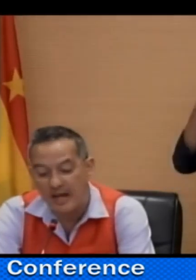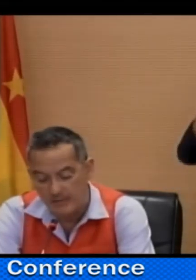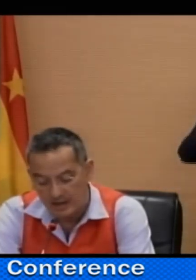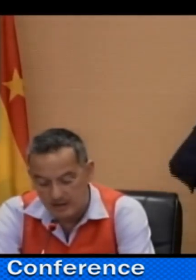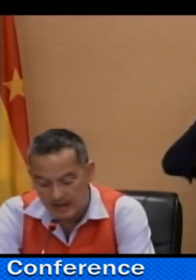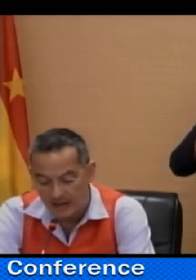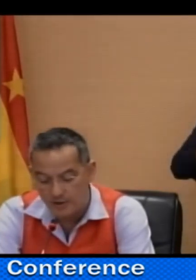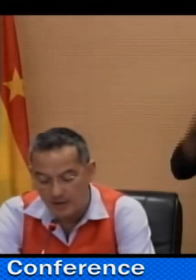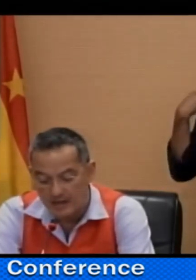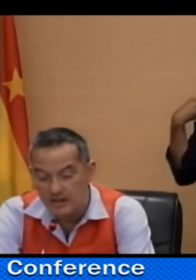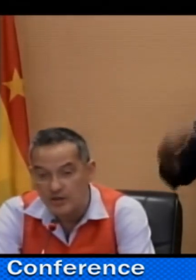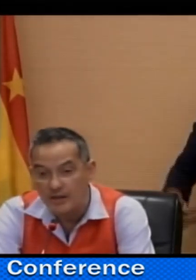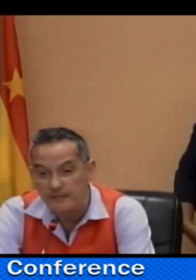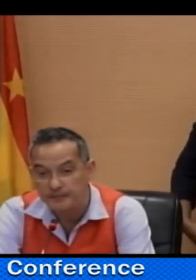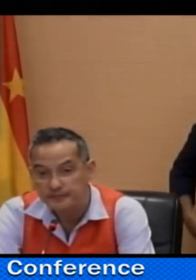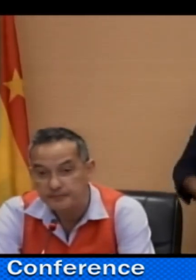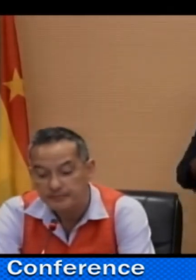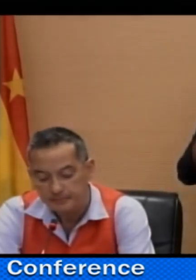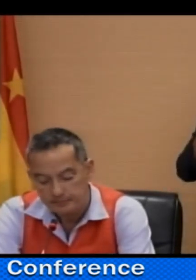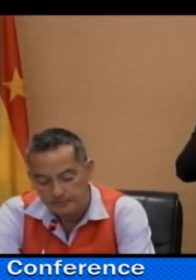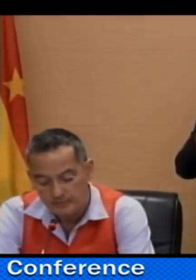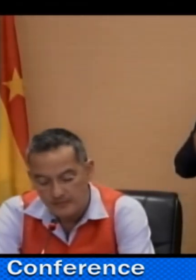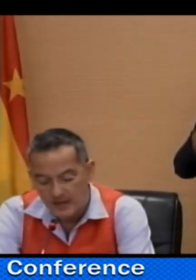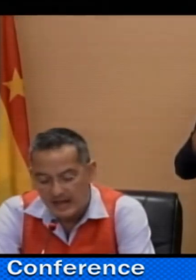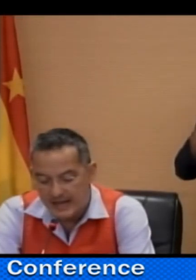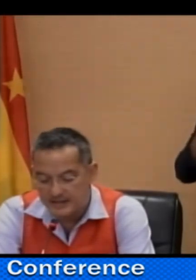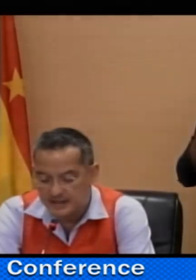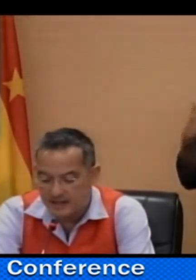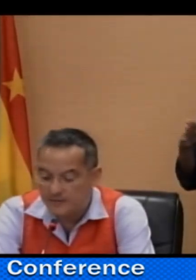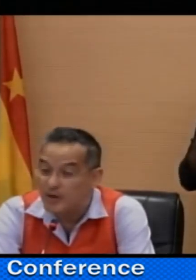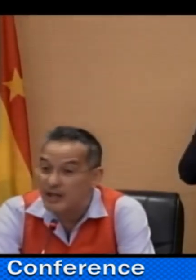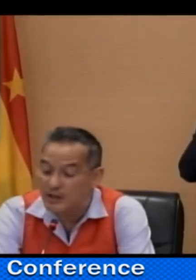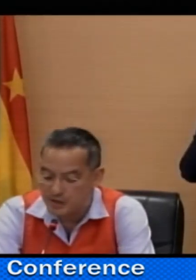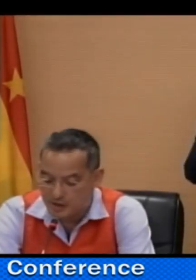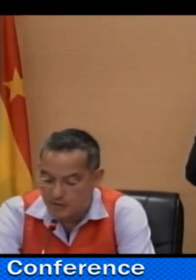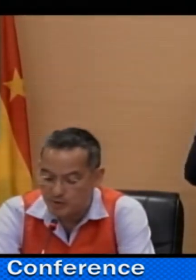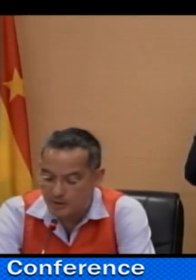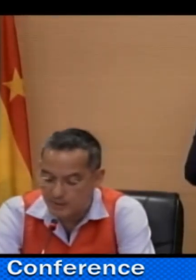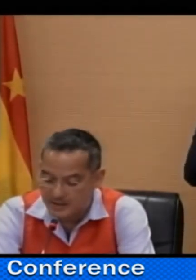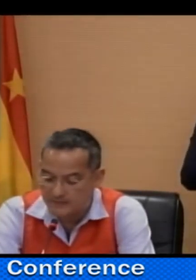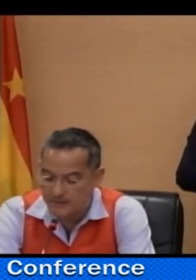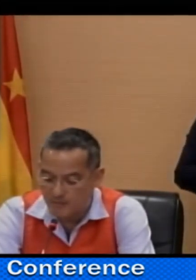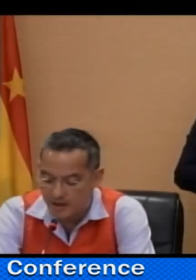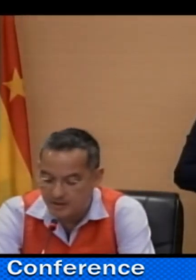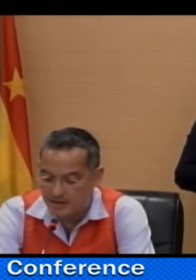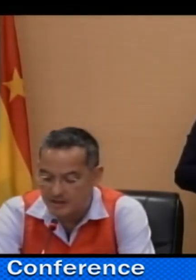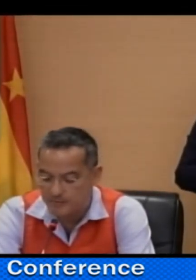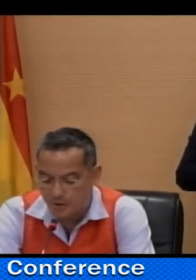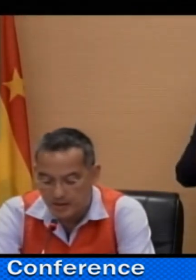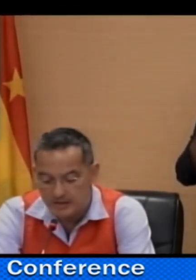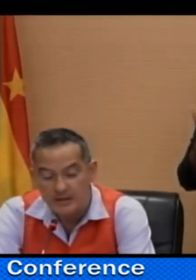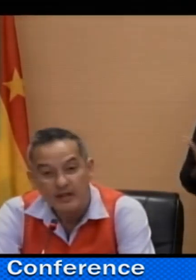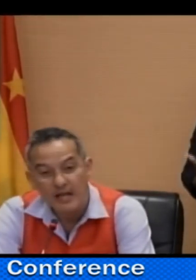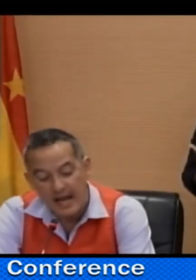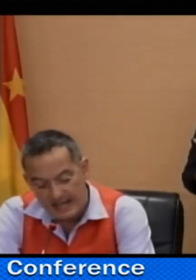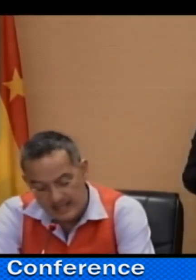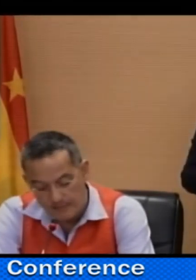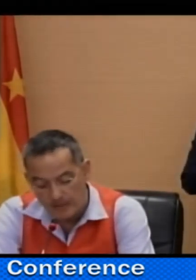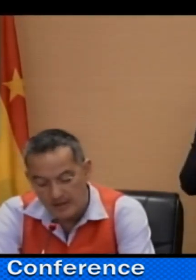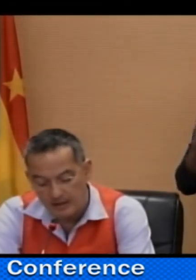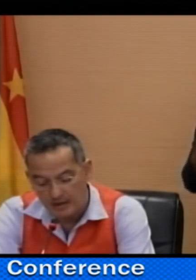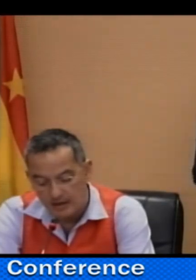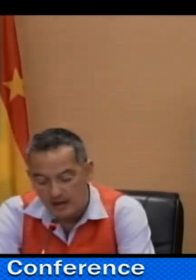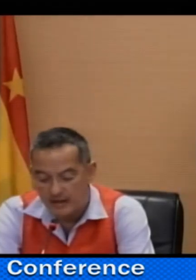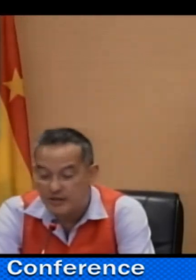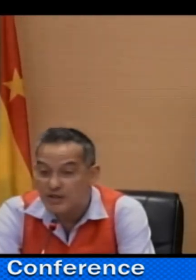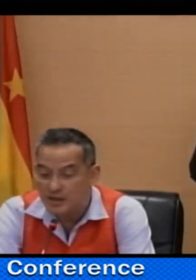the Pan American Health Organization. As the state of Grenada continues to aggressively monitor its ports and